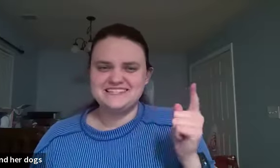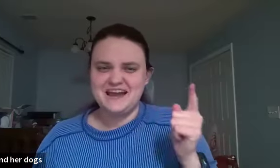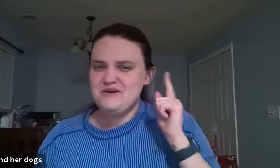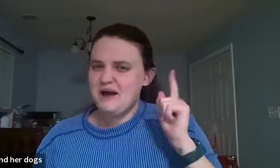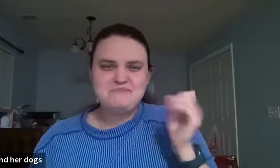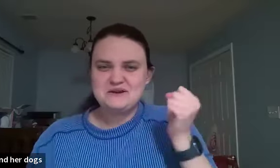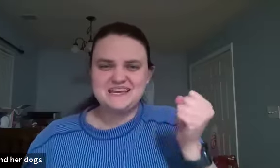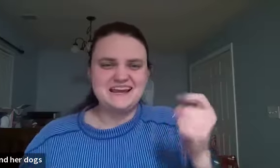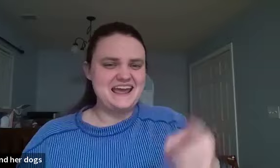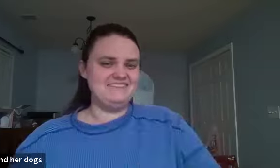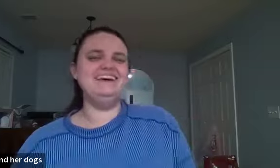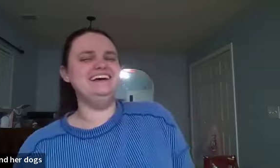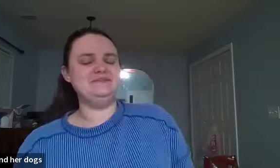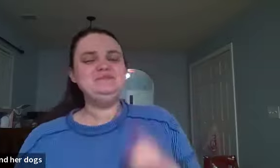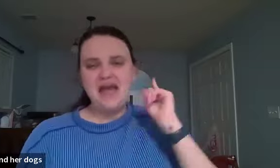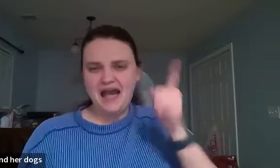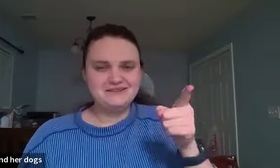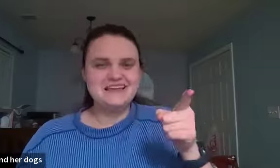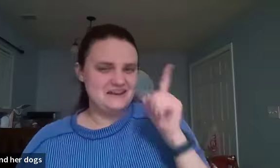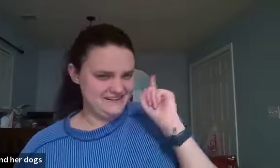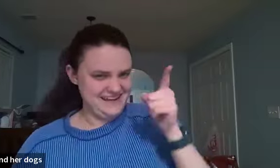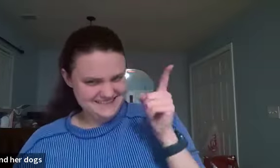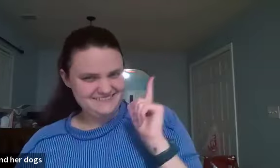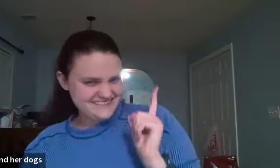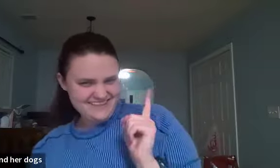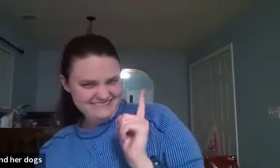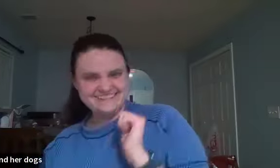this now. Better say it now. I will say that one. Yes, I will show that one.